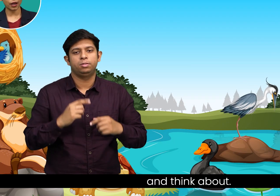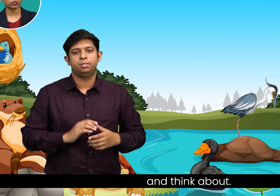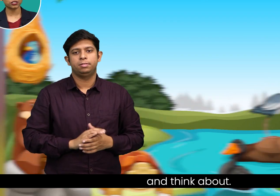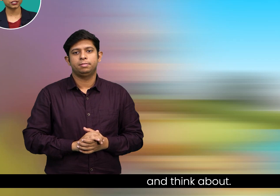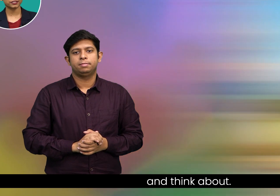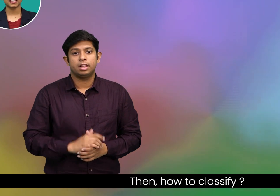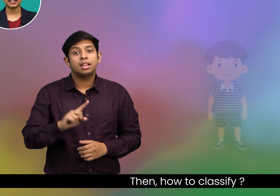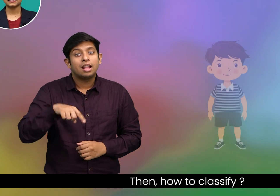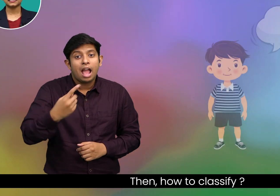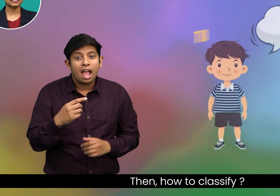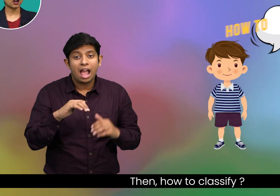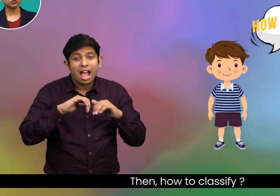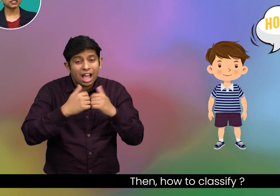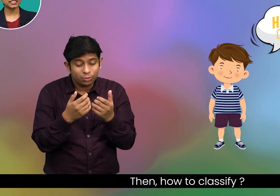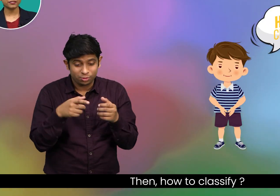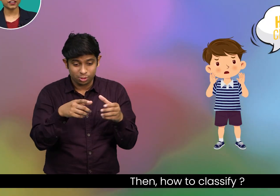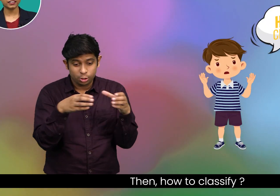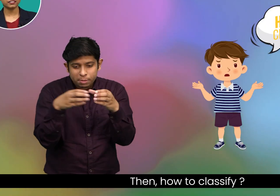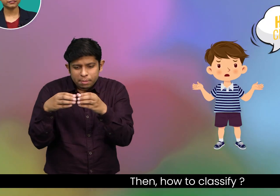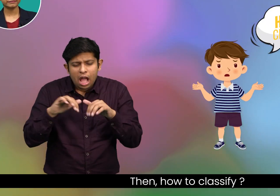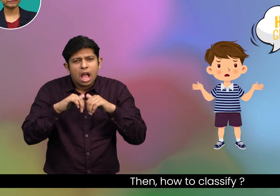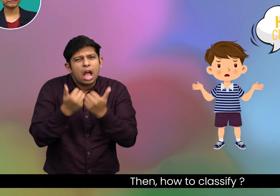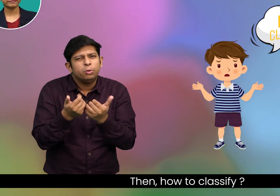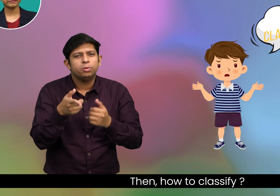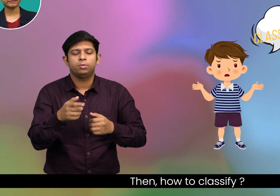think about. Then how to classify?